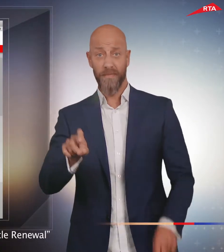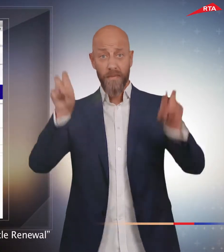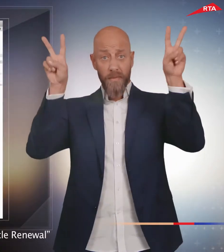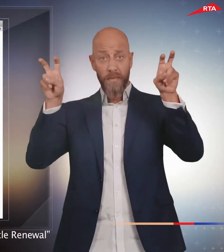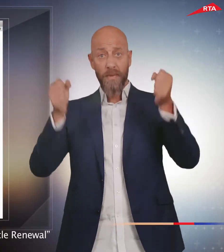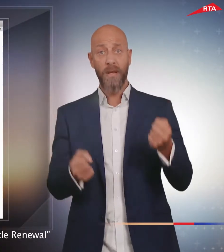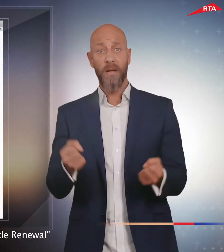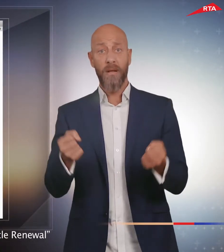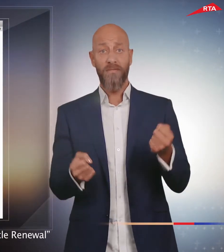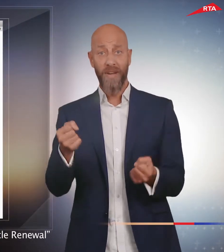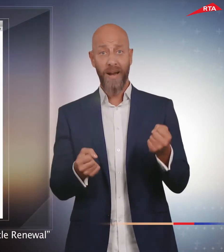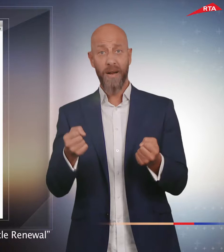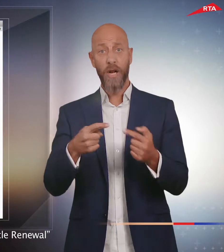Select Vehicle Renewal.